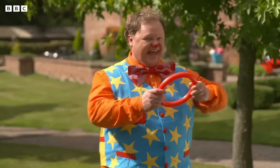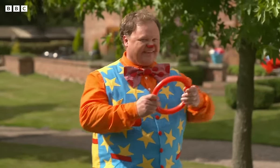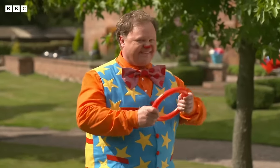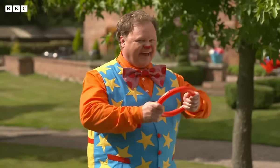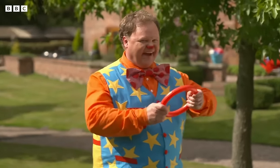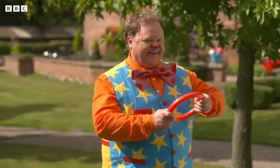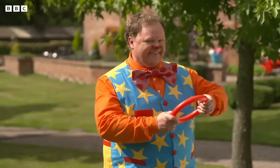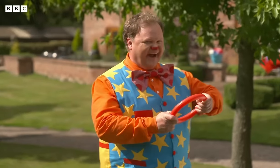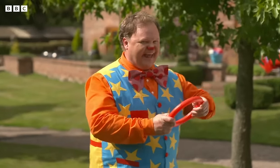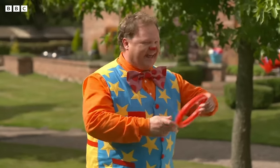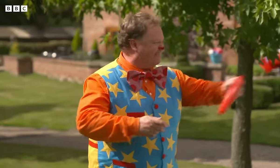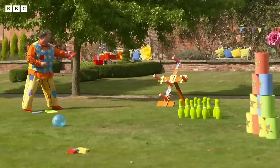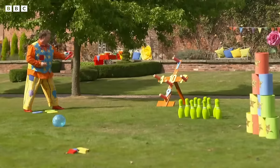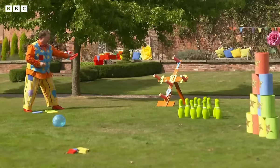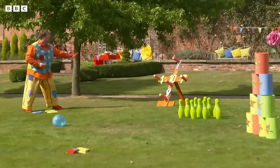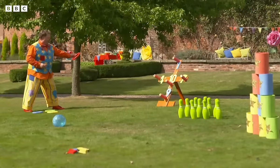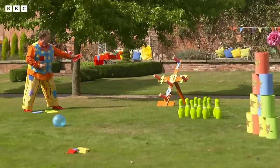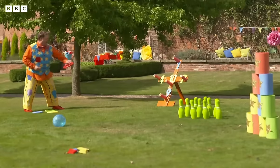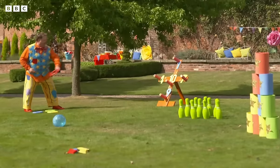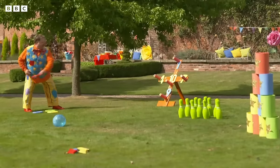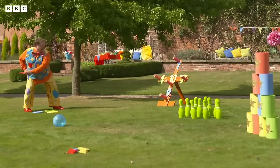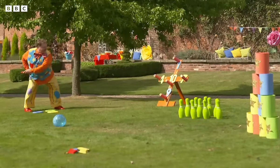this. Ready?